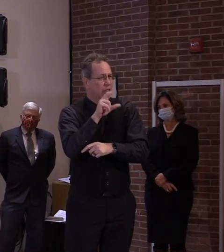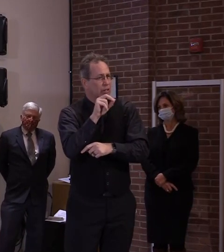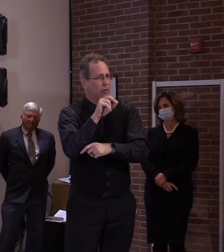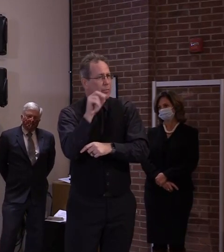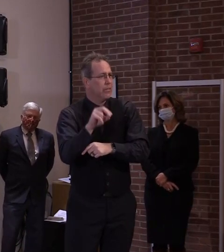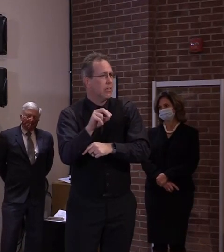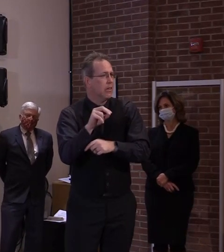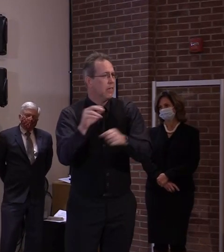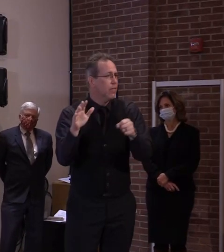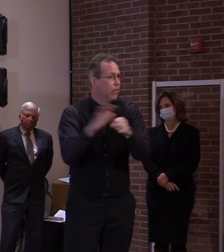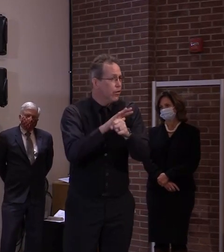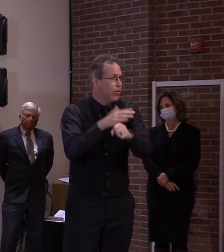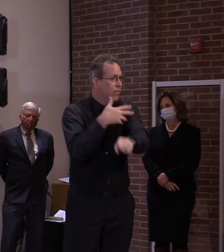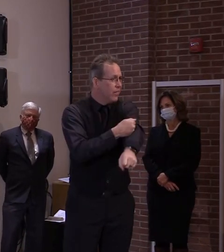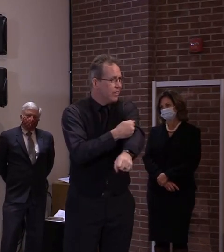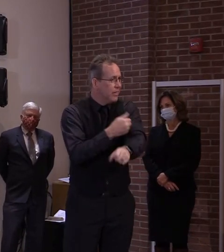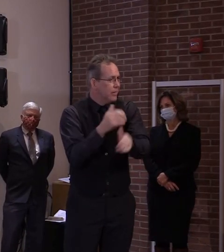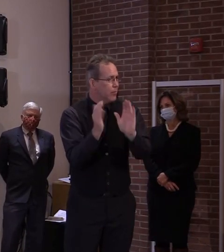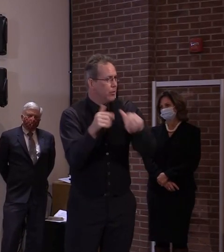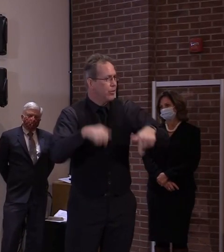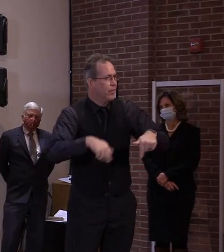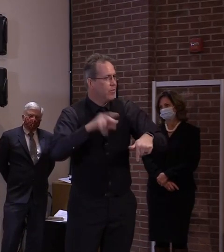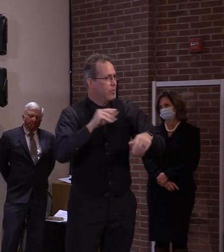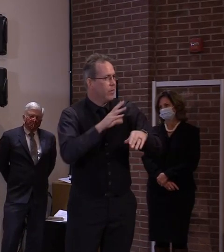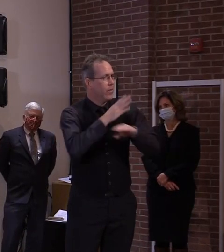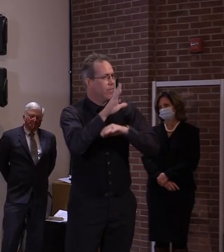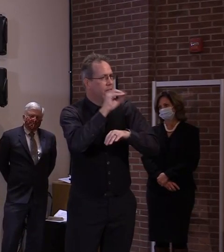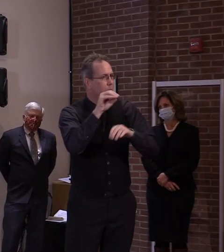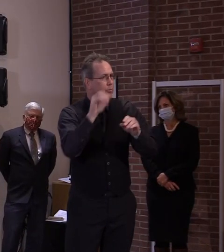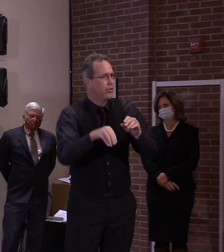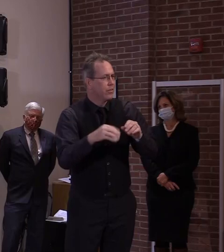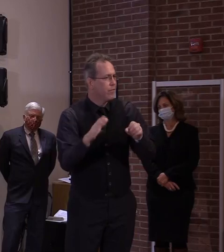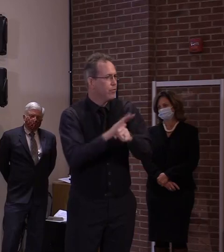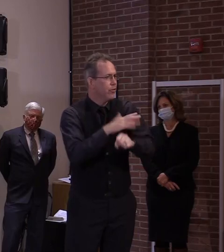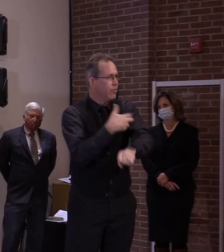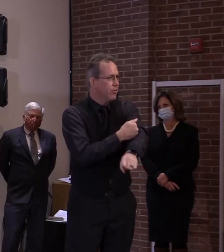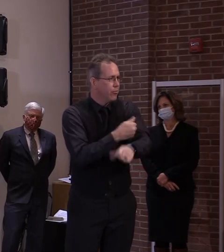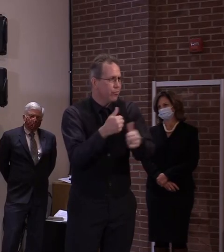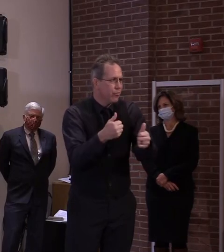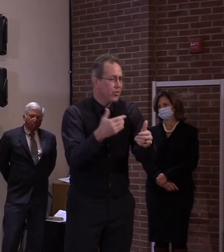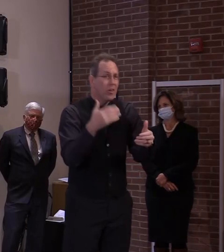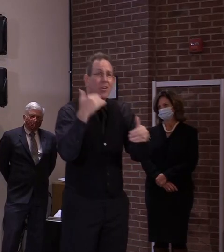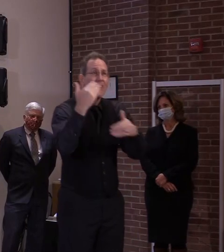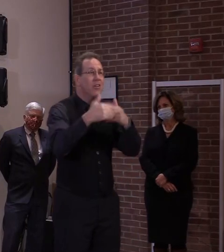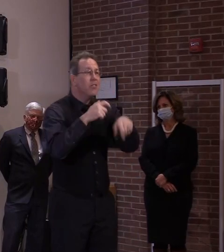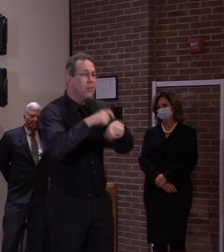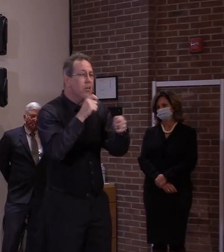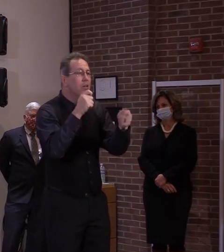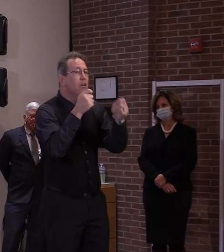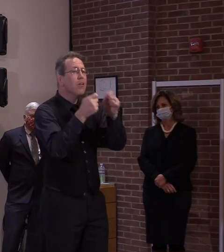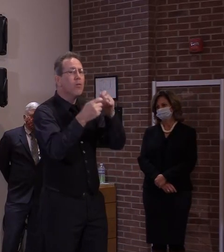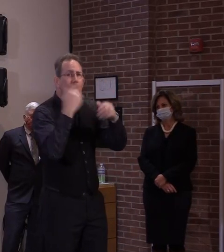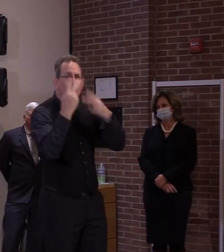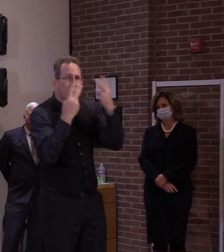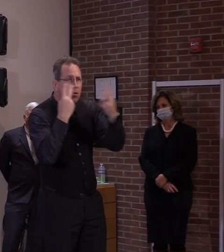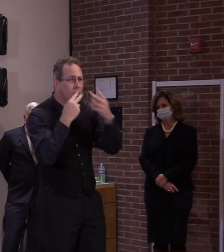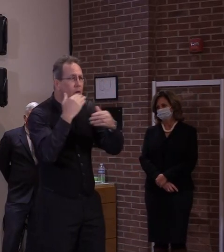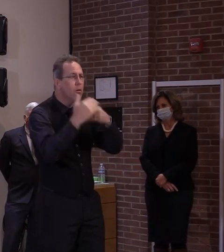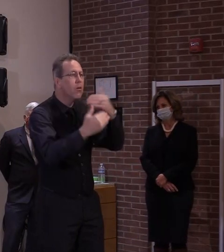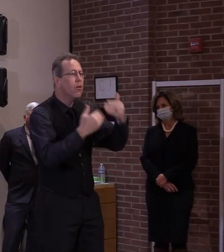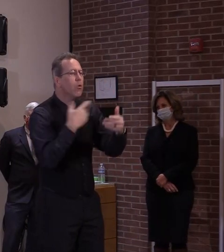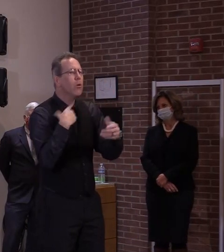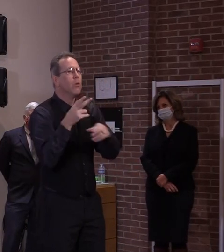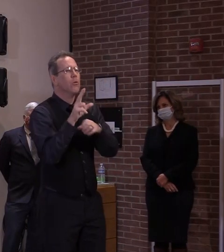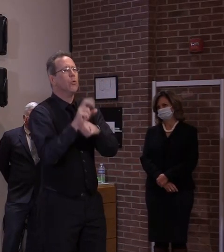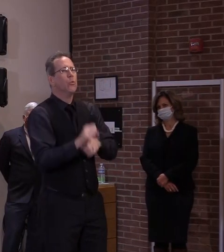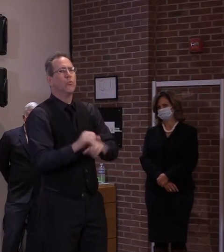even less. So these changes do take a little time to get people socialized to them, and I think